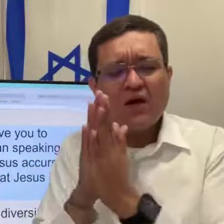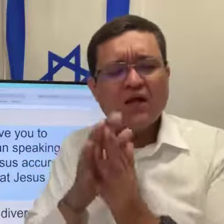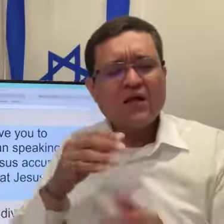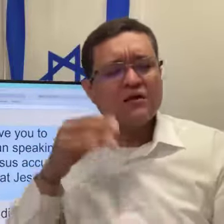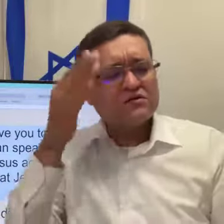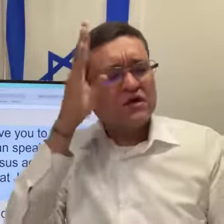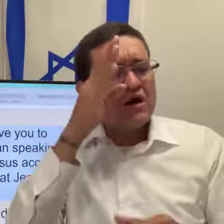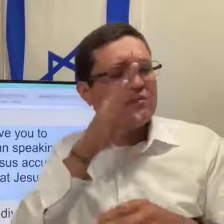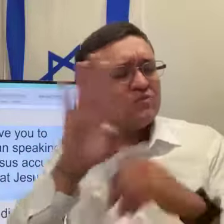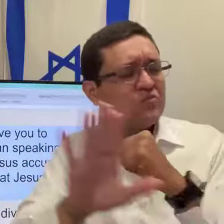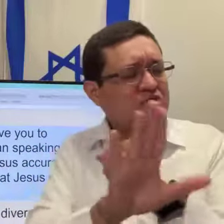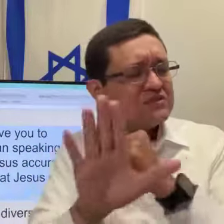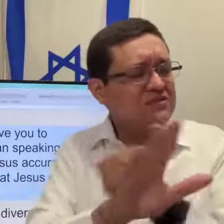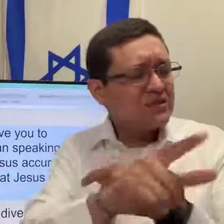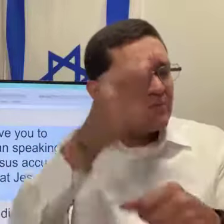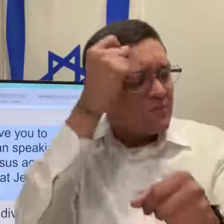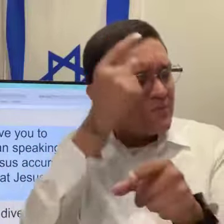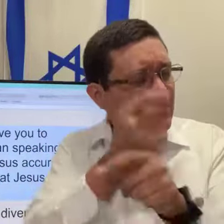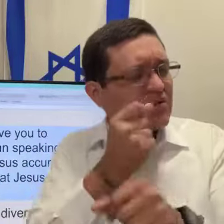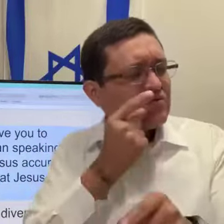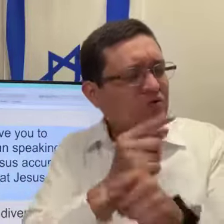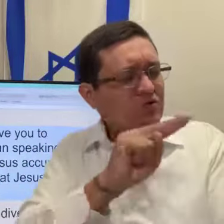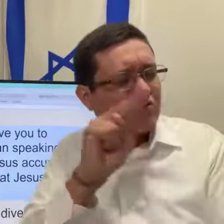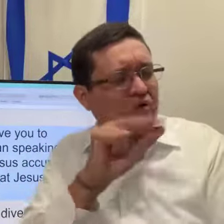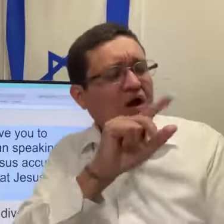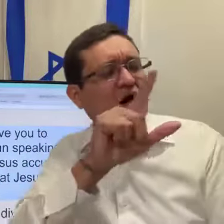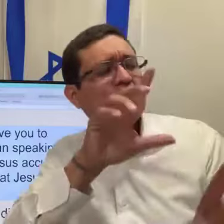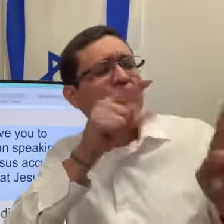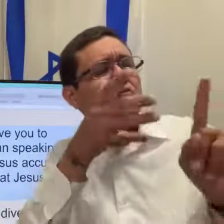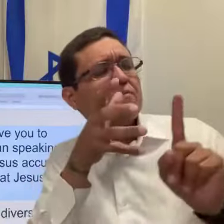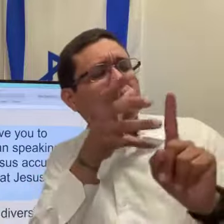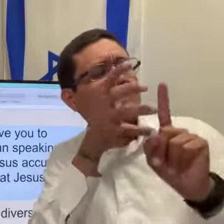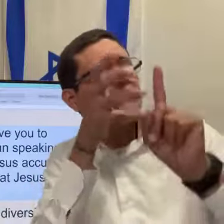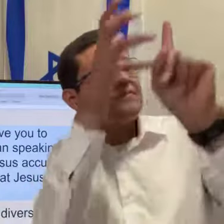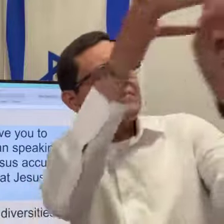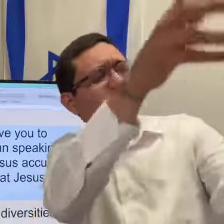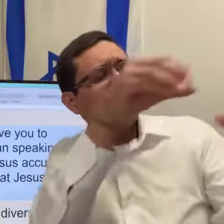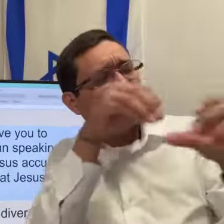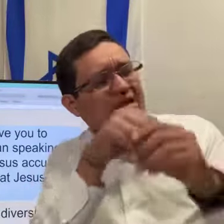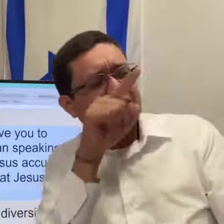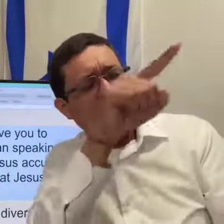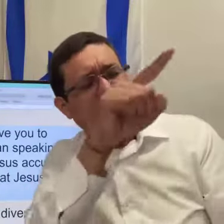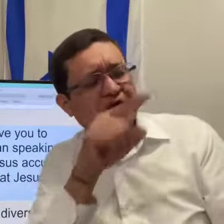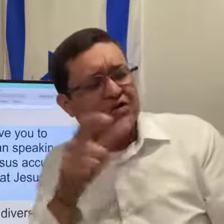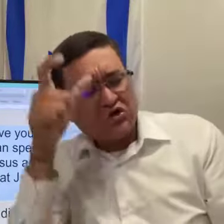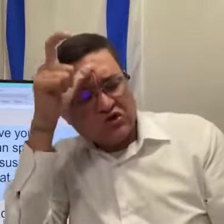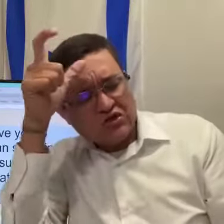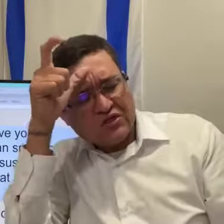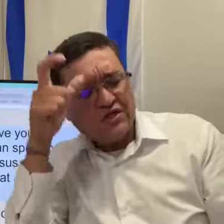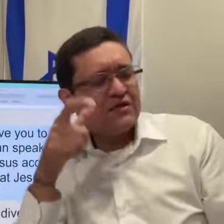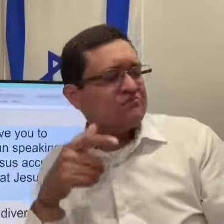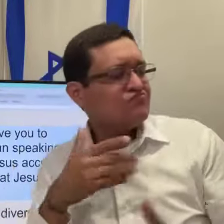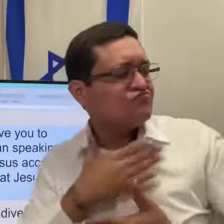And I pray for your protection on Brother and Sister Nolan and the group that they are with over in Turkey.